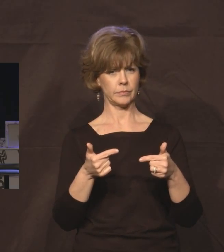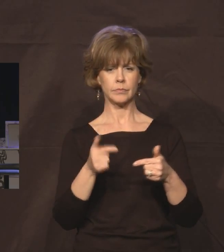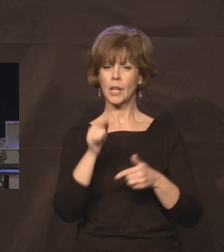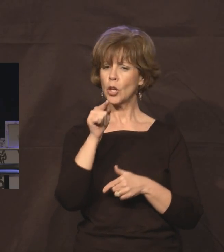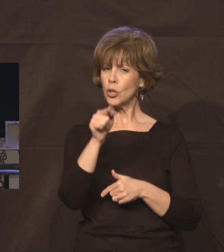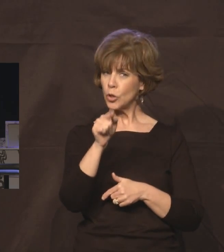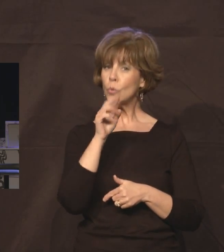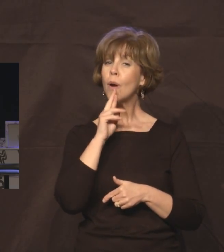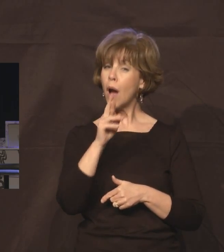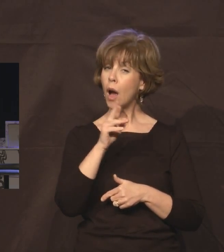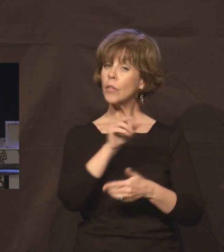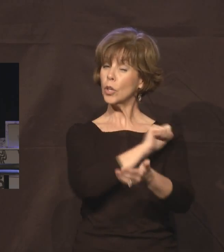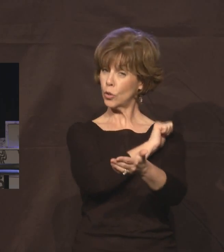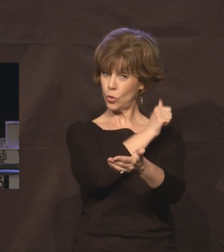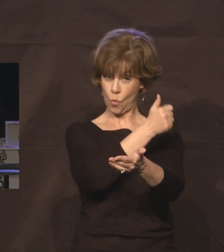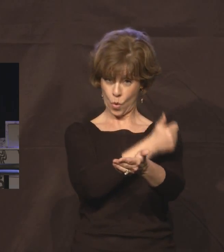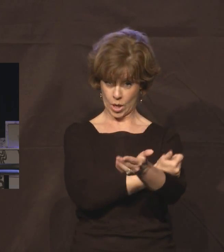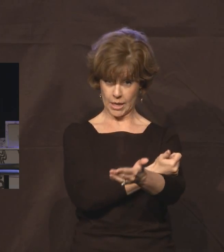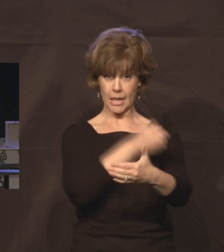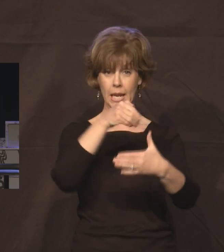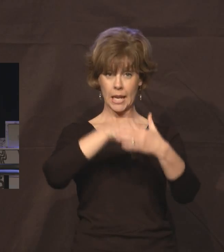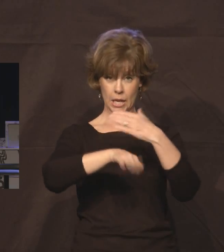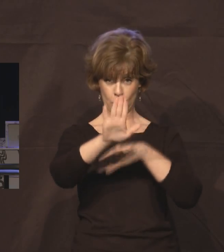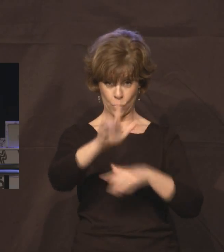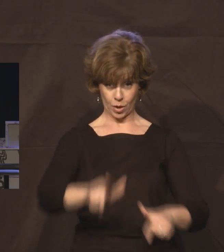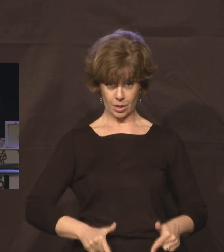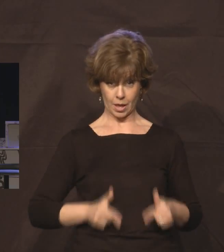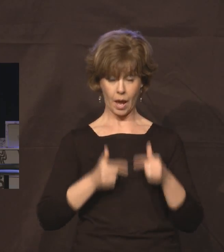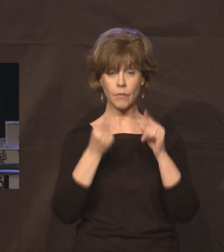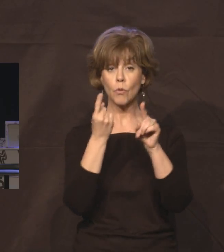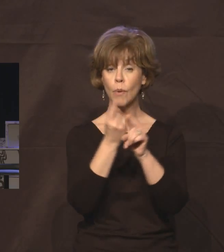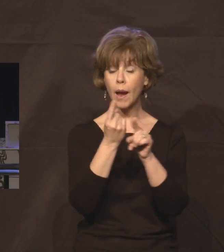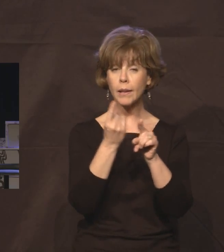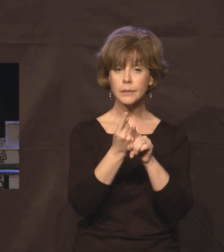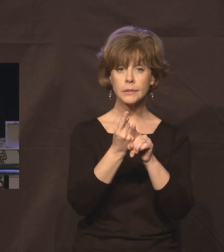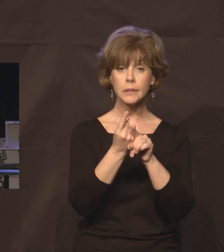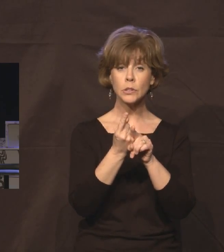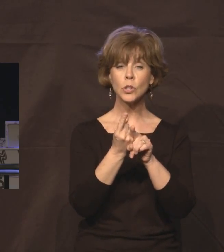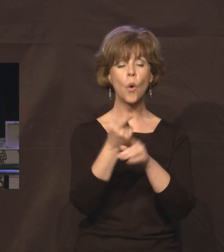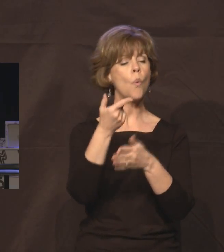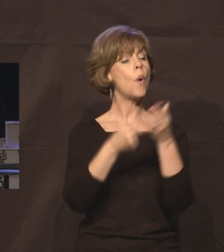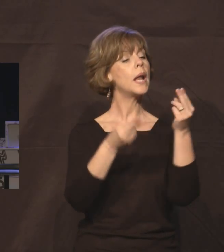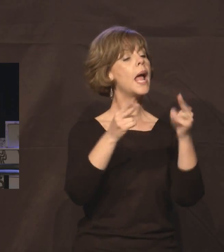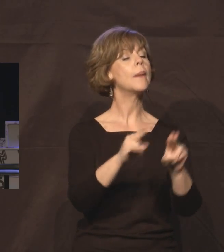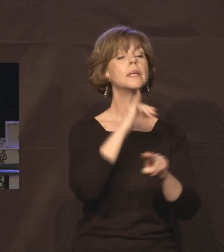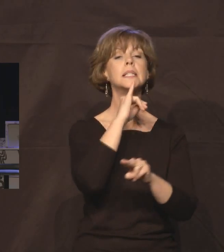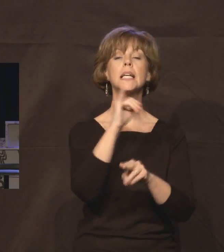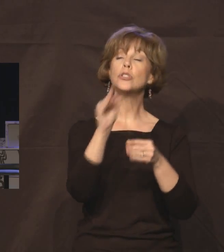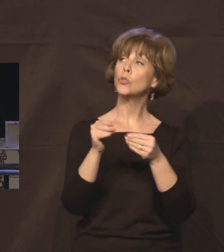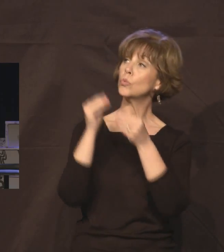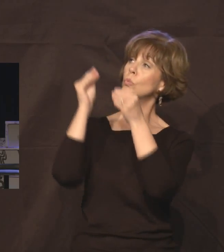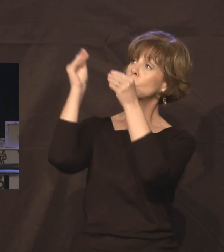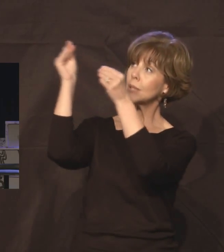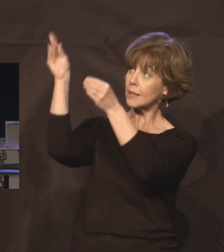in your life, right? So what happens is you either give him authority or you